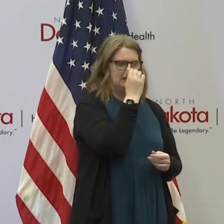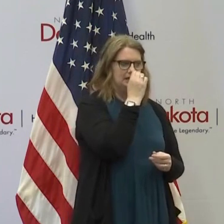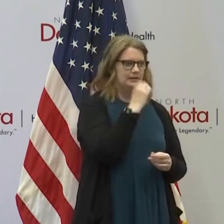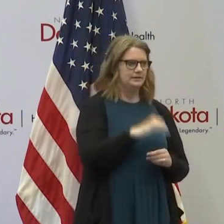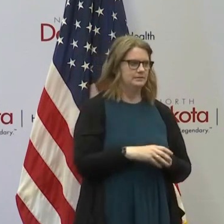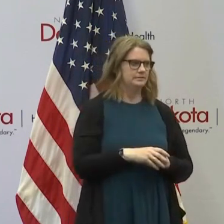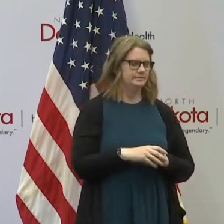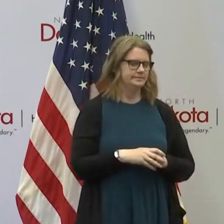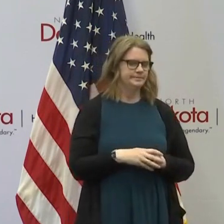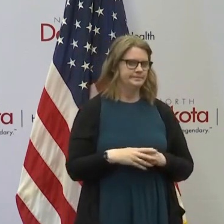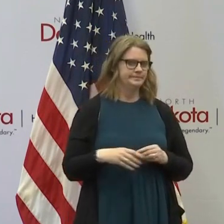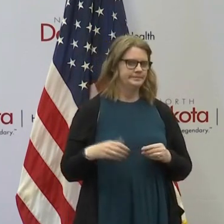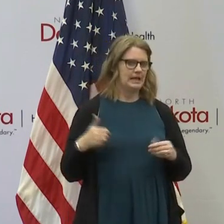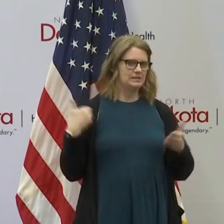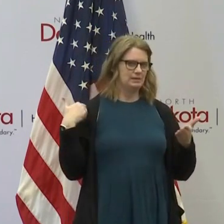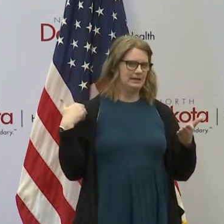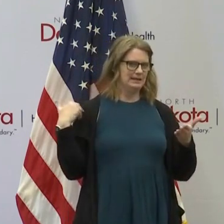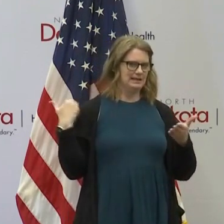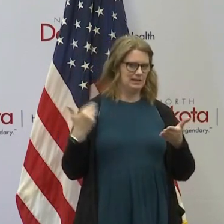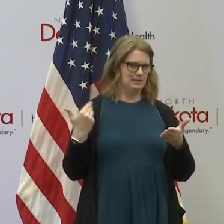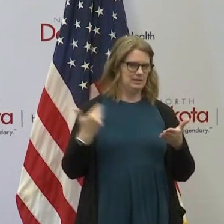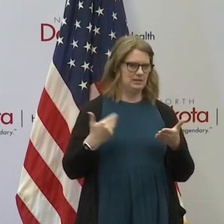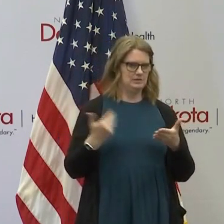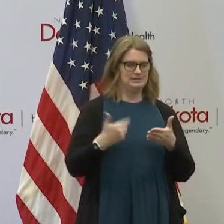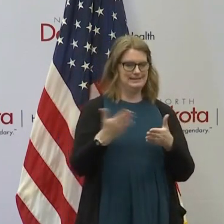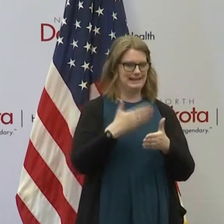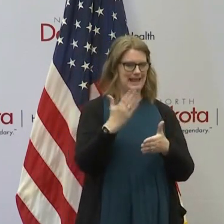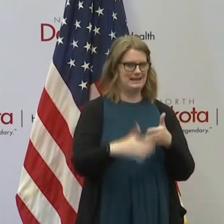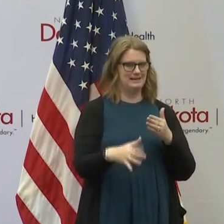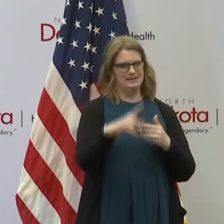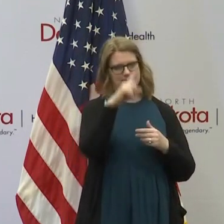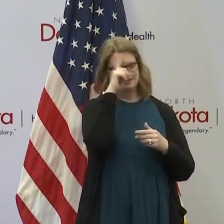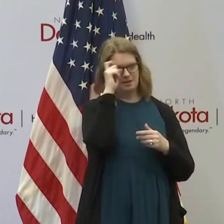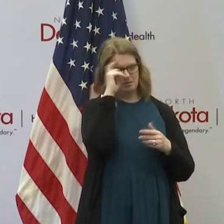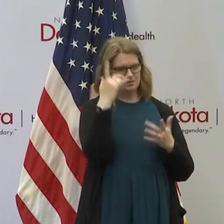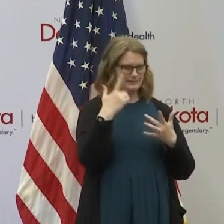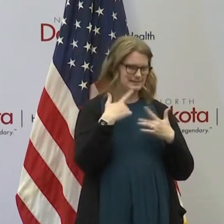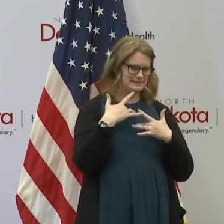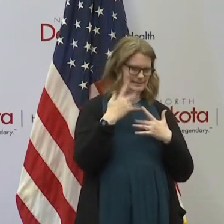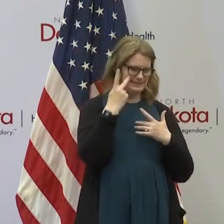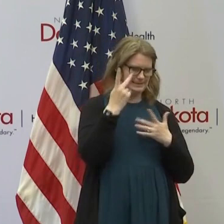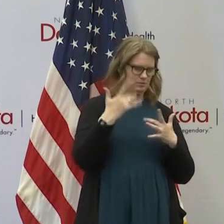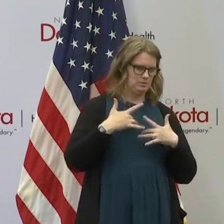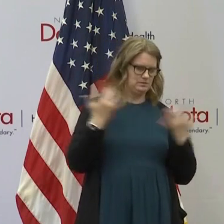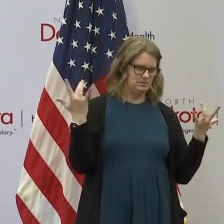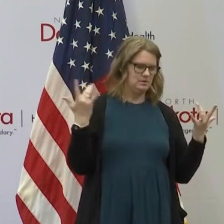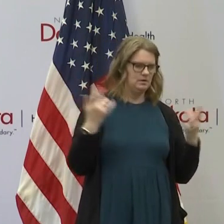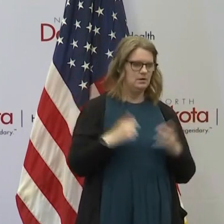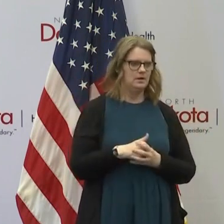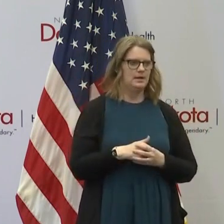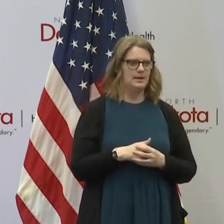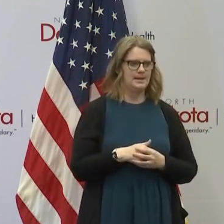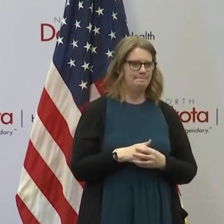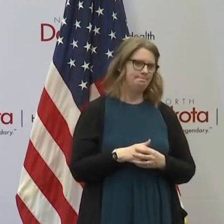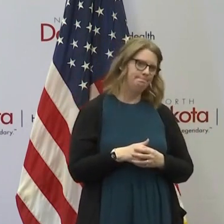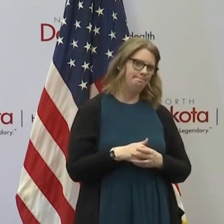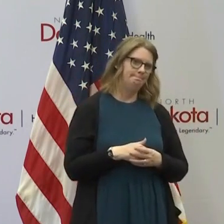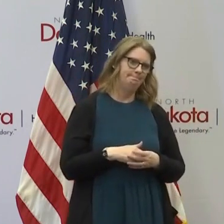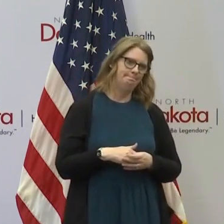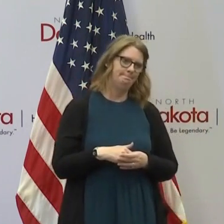I think as we get closer to the, into the summer, we'll have to take a look at that and see where the numbers trend. I actually would